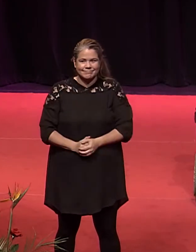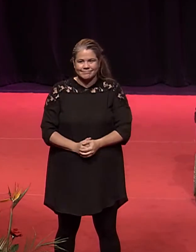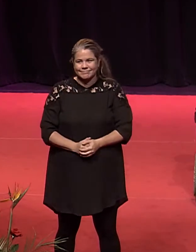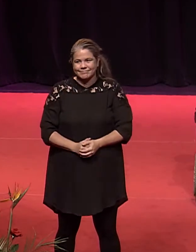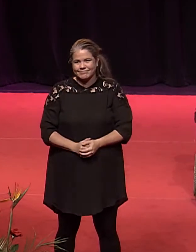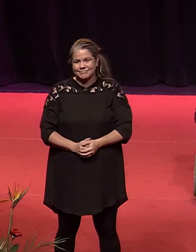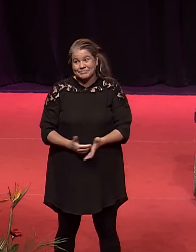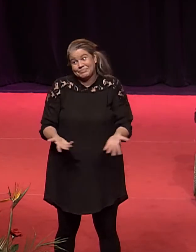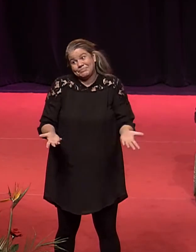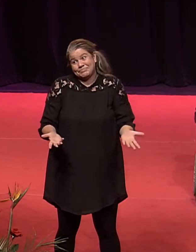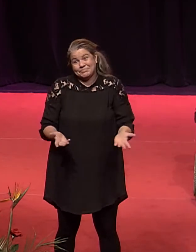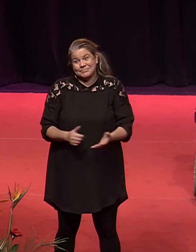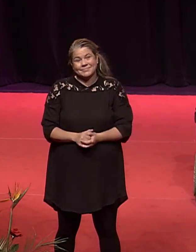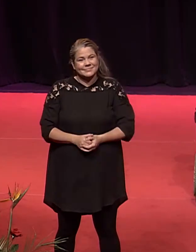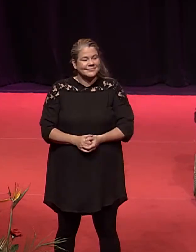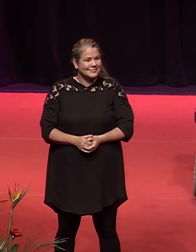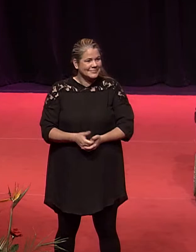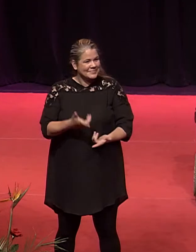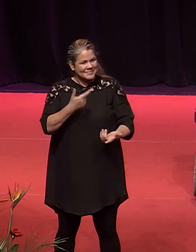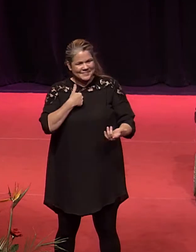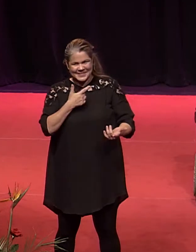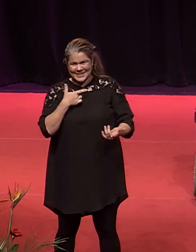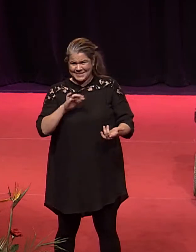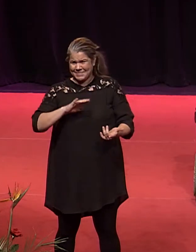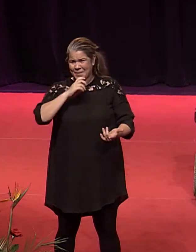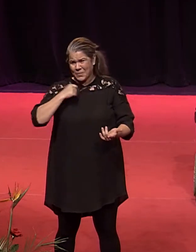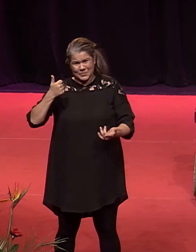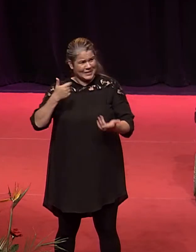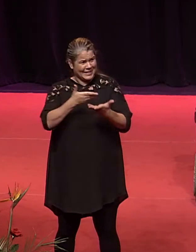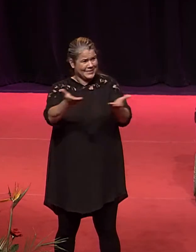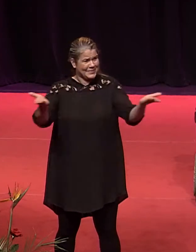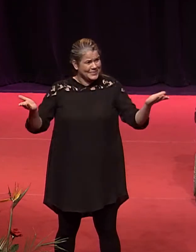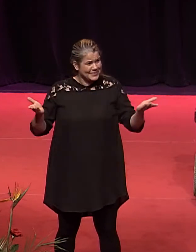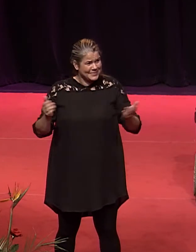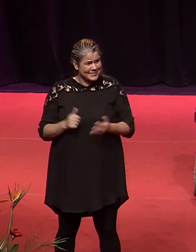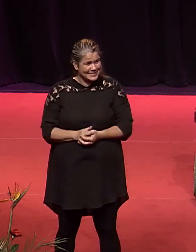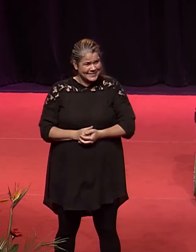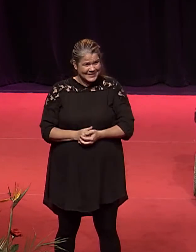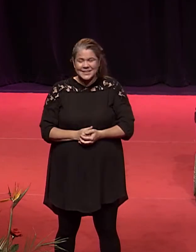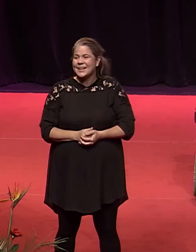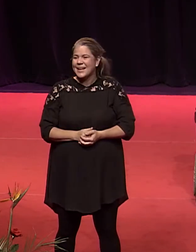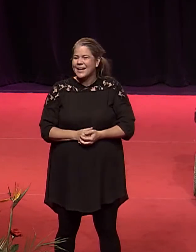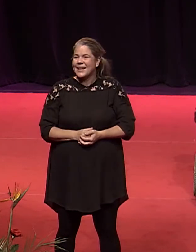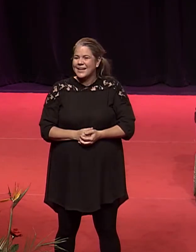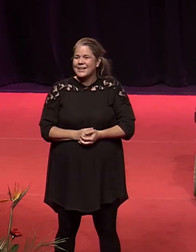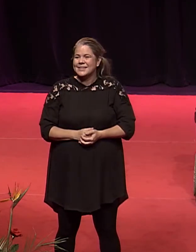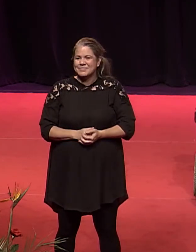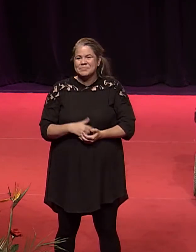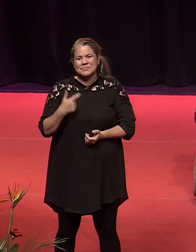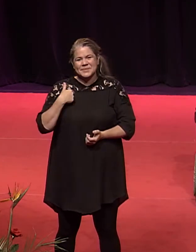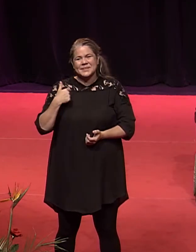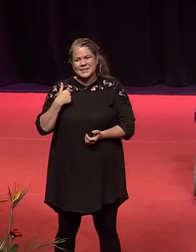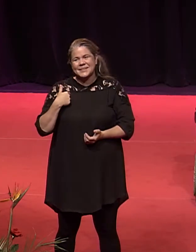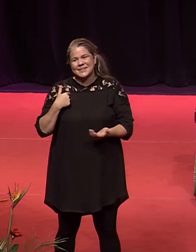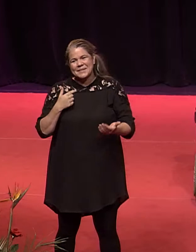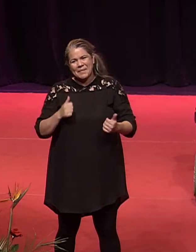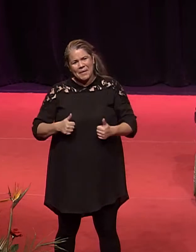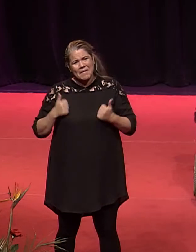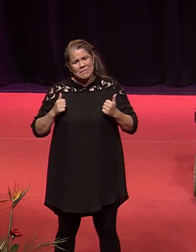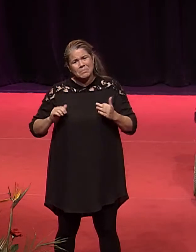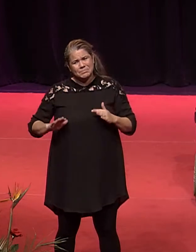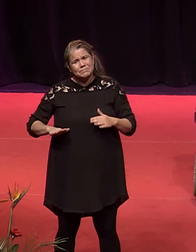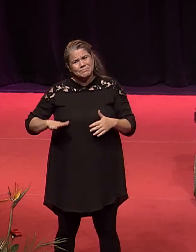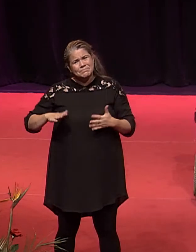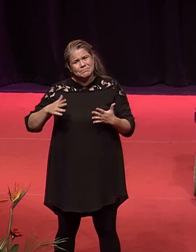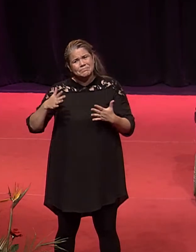At least older than most of you anyway, and old enough, hopefully, to have lived a bit, but also to